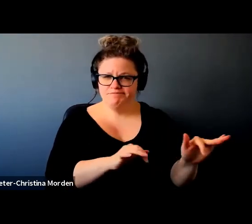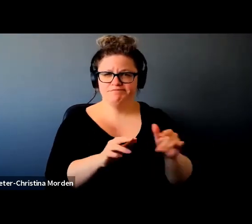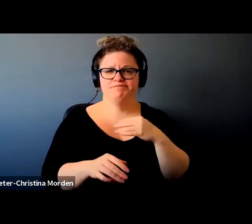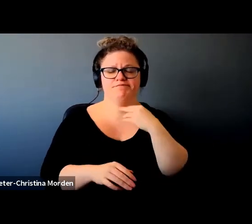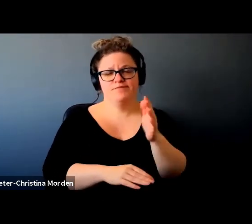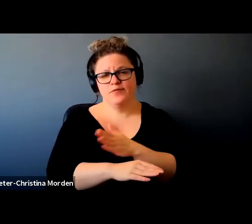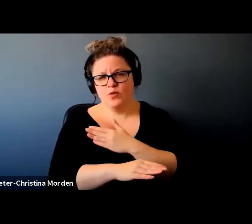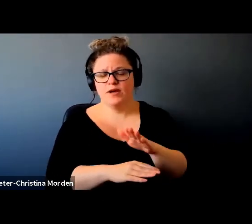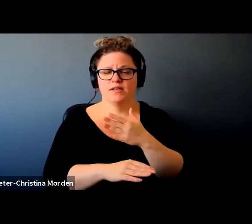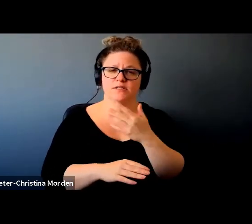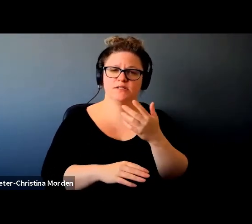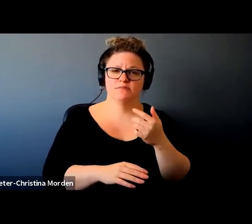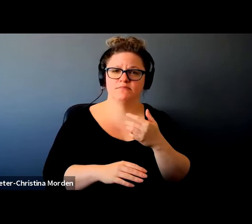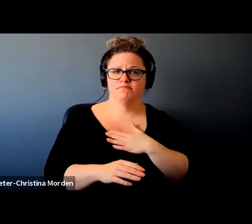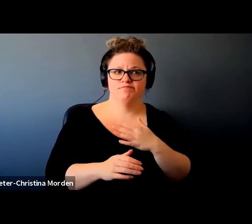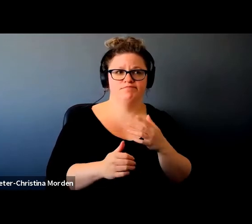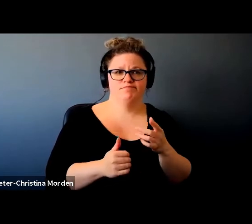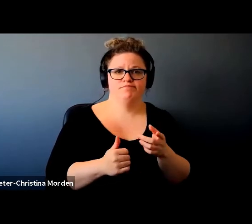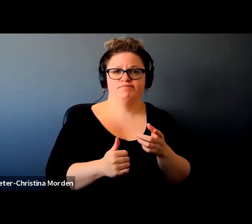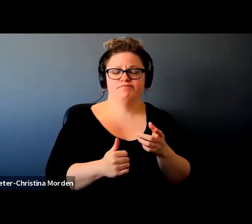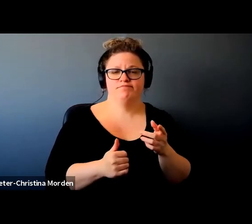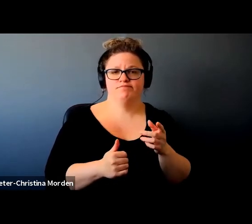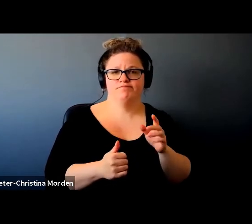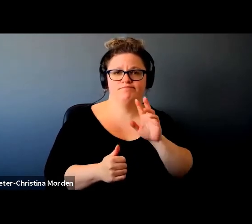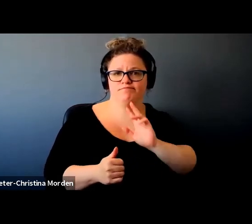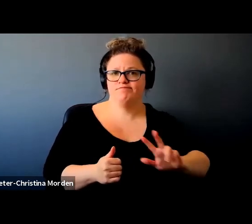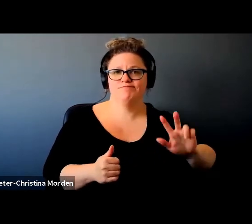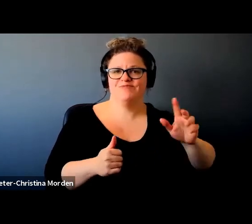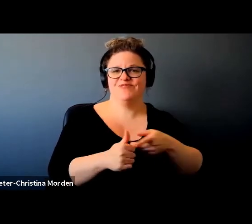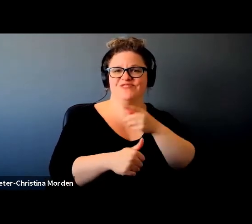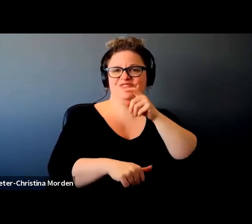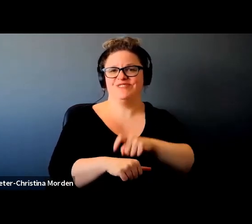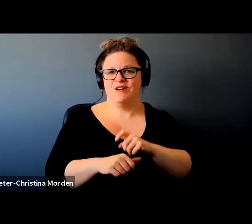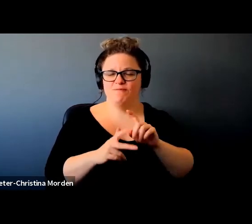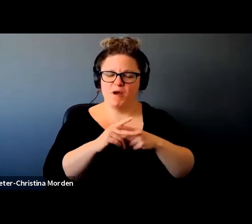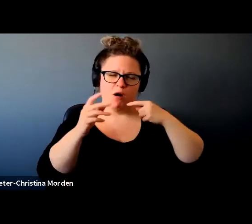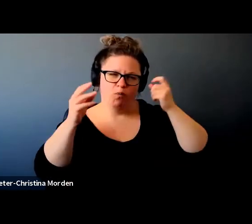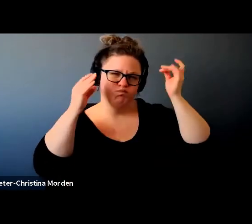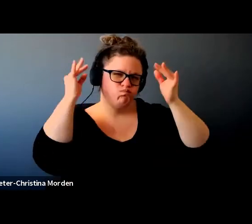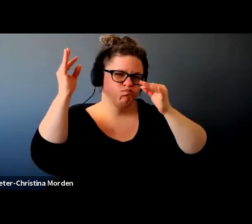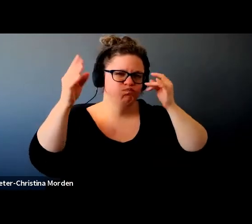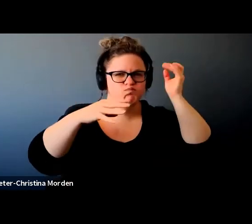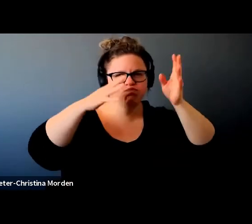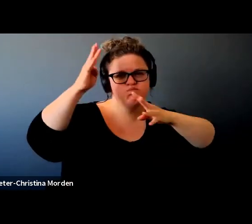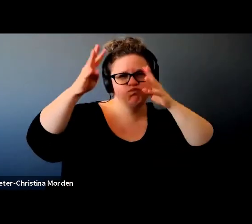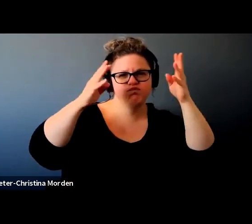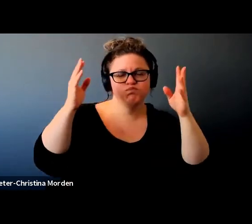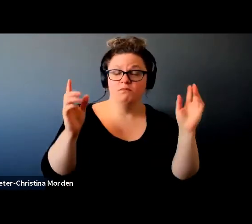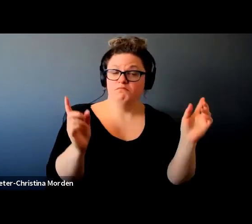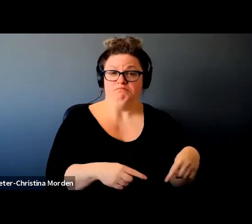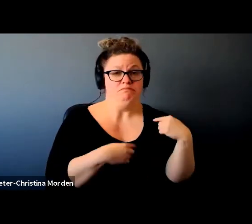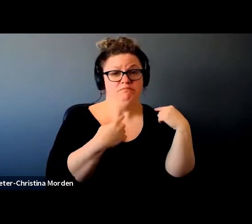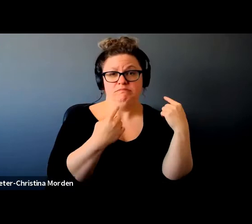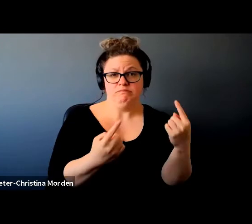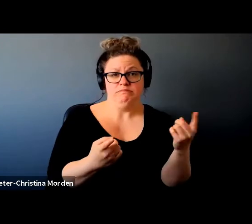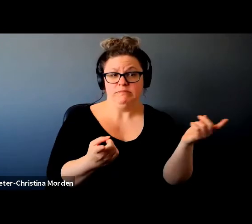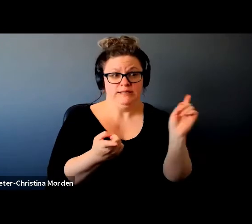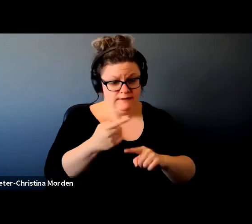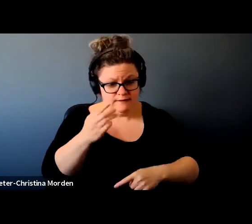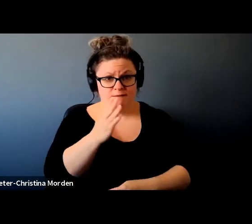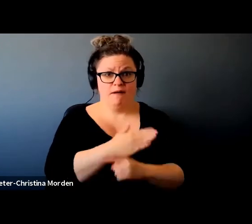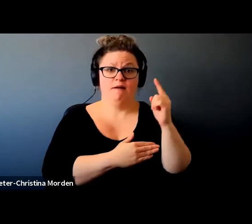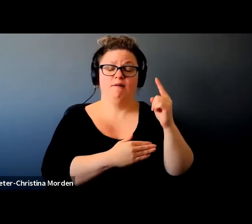being. And to this day, when I structure performances or pieces of writing,